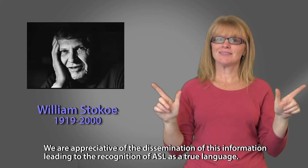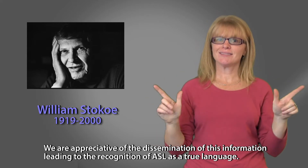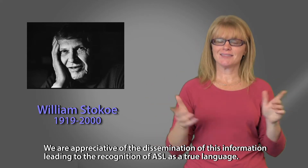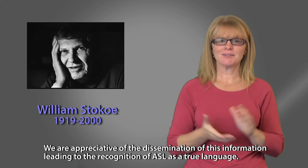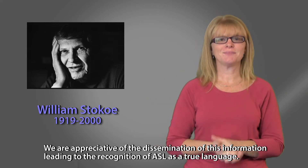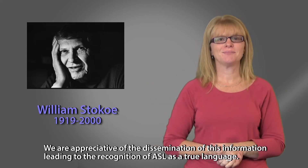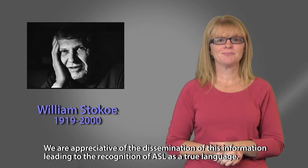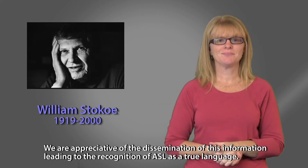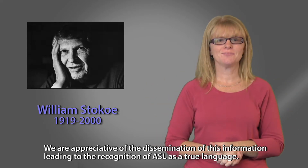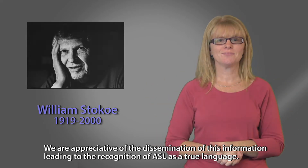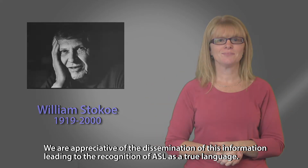as a true language.